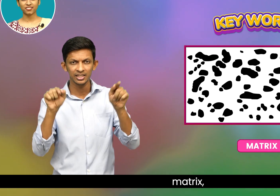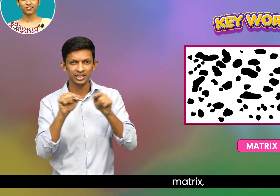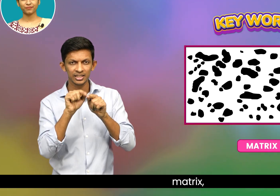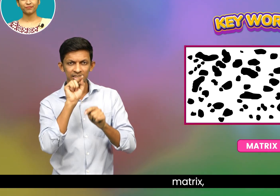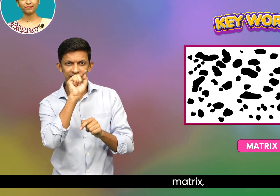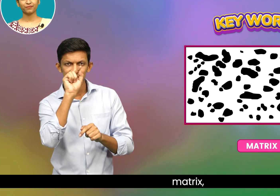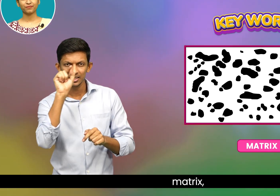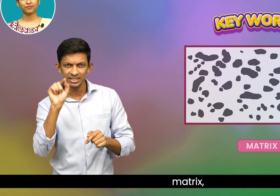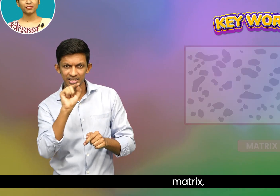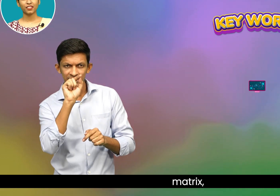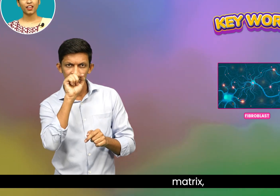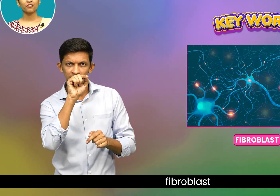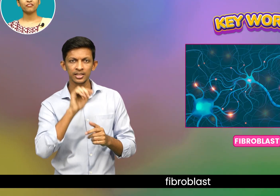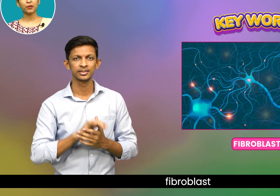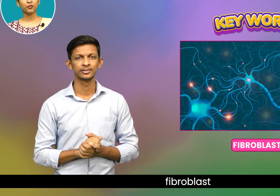matrix,